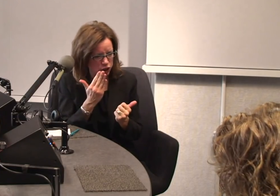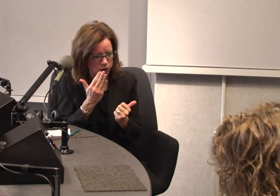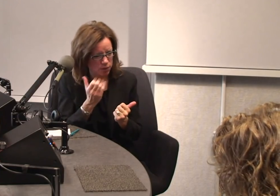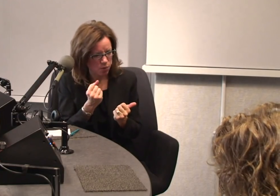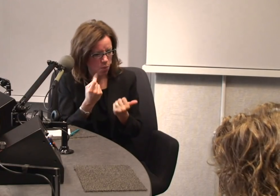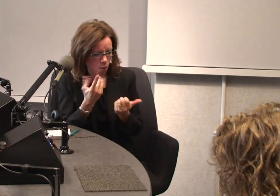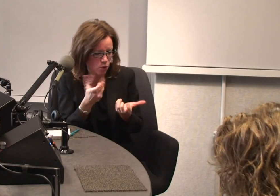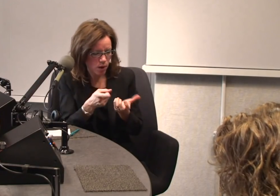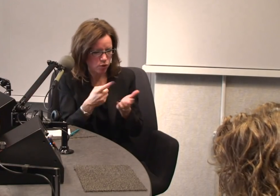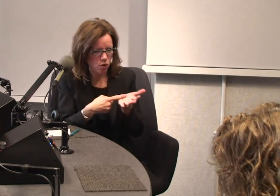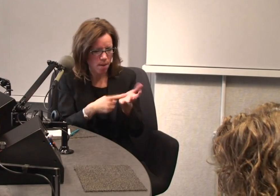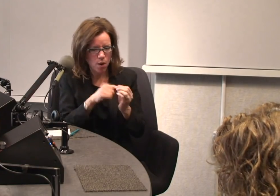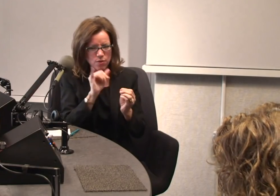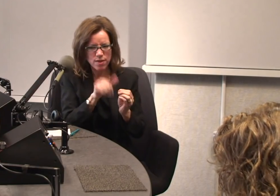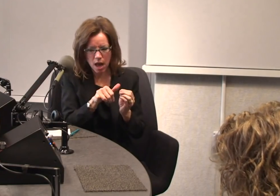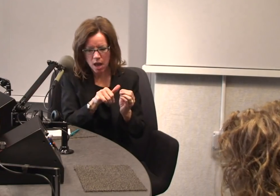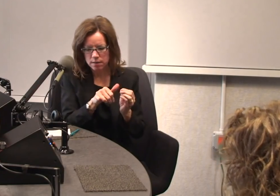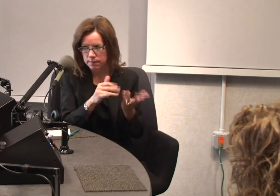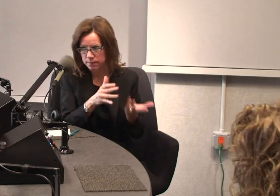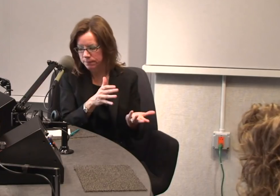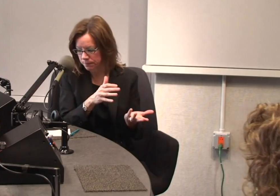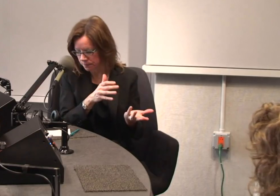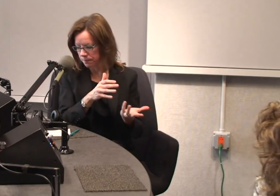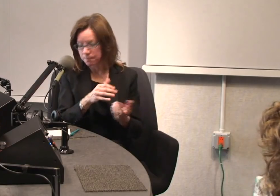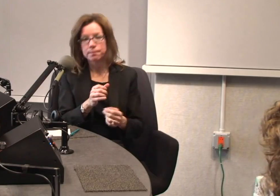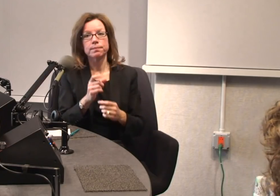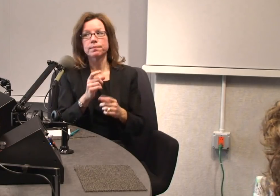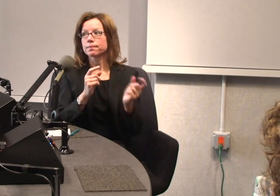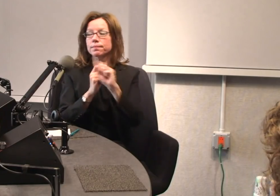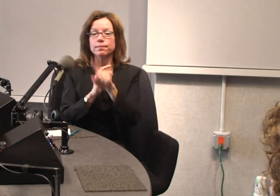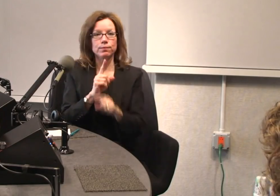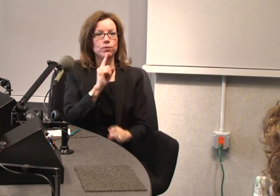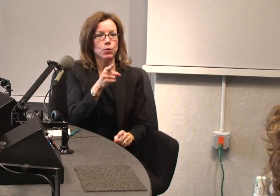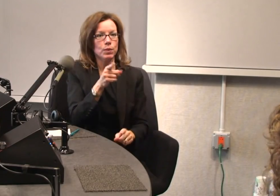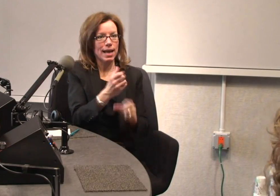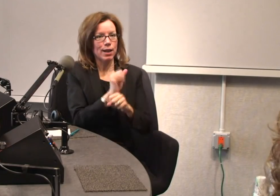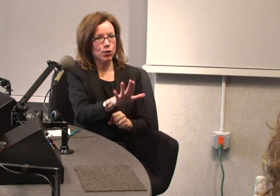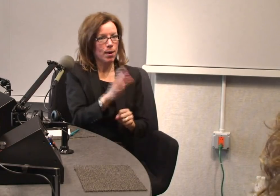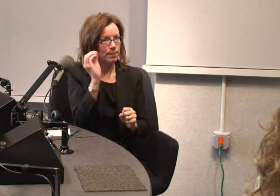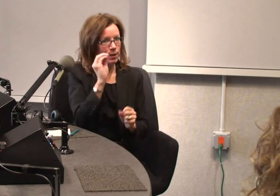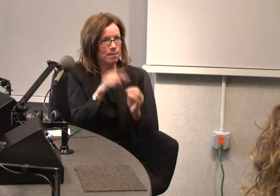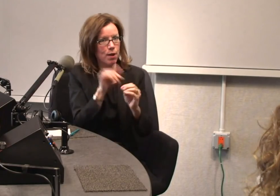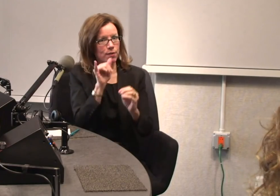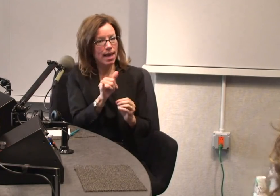your familiarity with Cued Speech. can certainly get Melanie Metzger's opinion about it. Melanie Metzger?